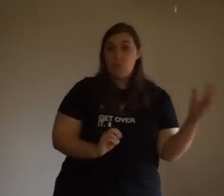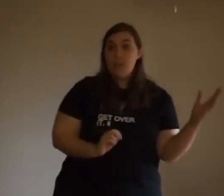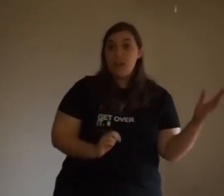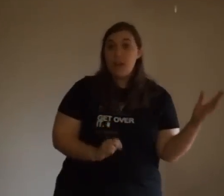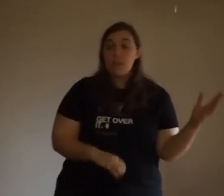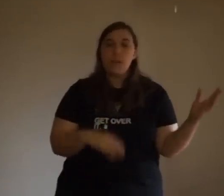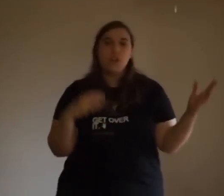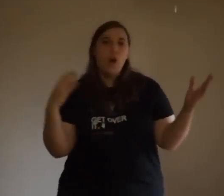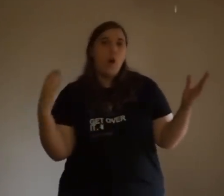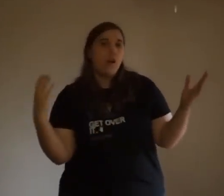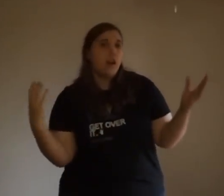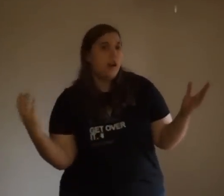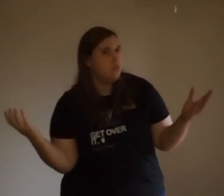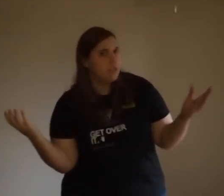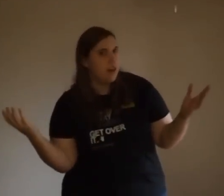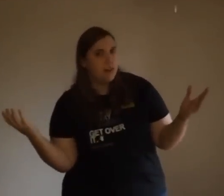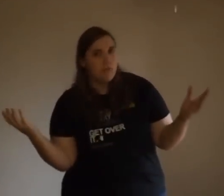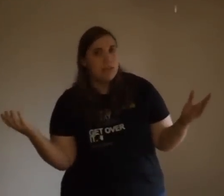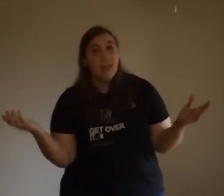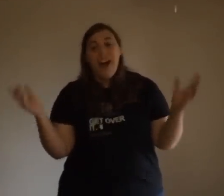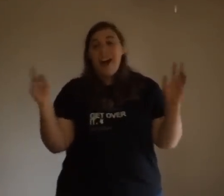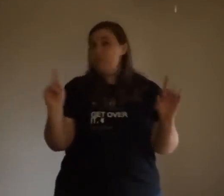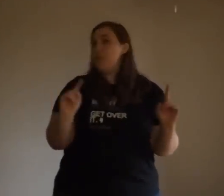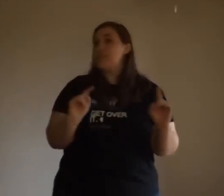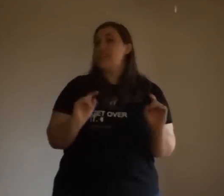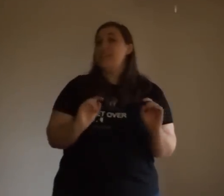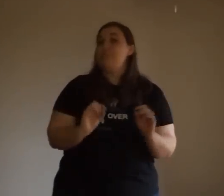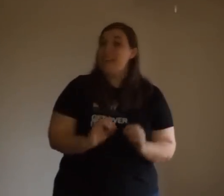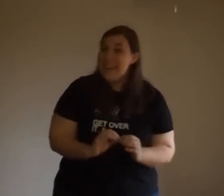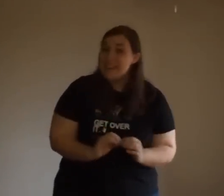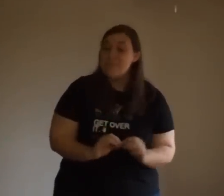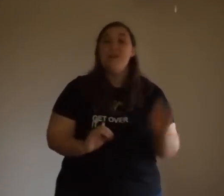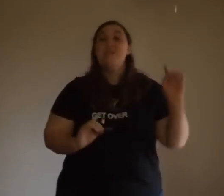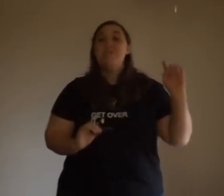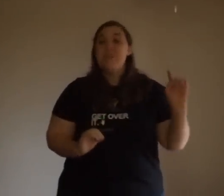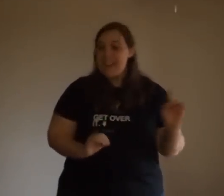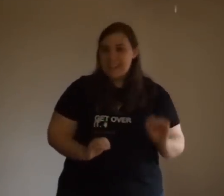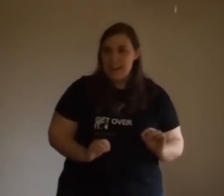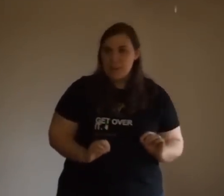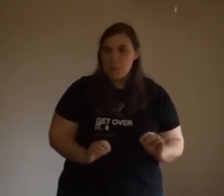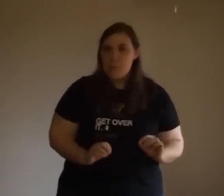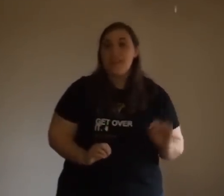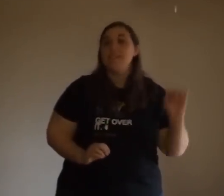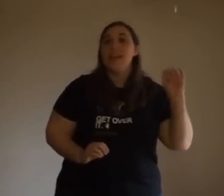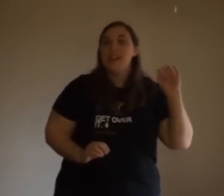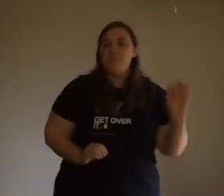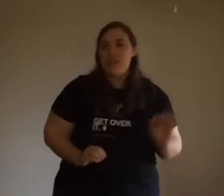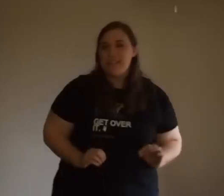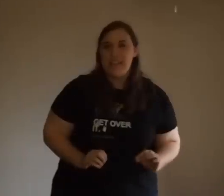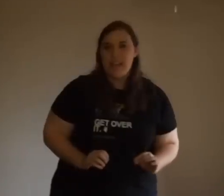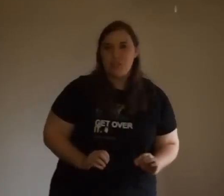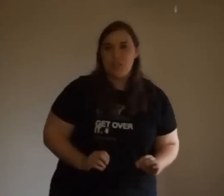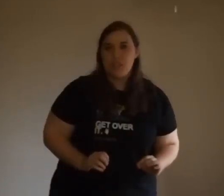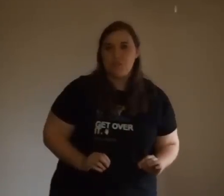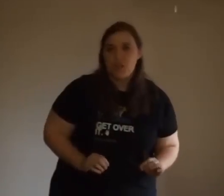win the argument or lose the argument. Unfortunately for him, winning the argument means confessing he has feelings for